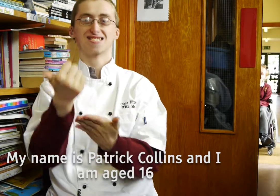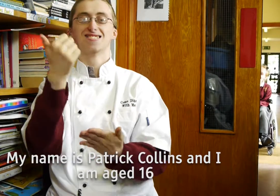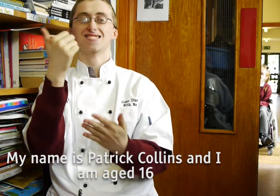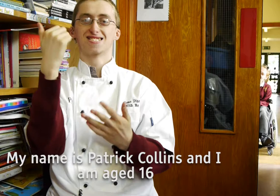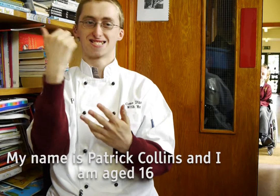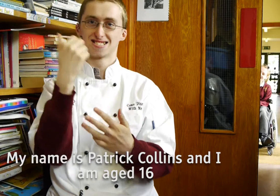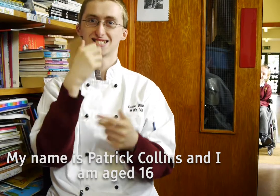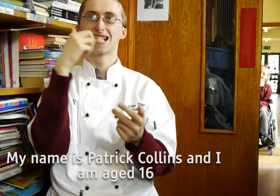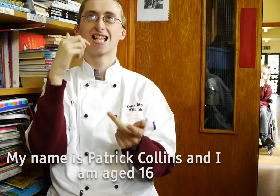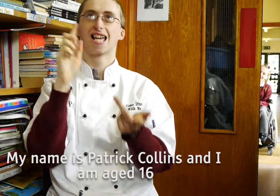And I'm age 16.